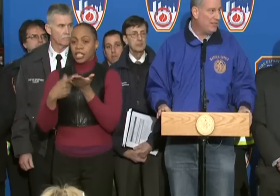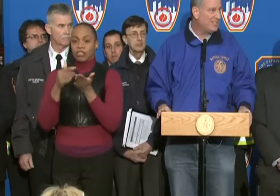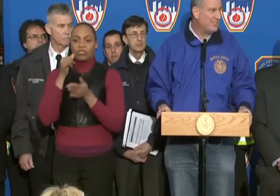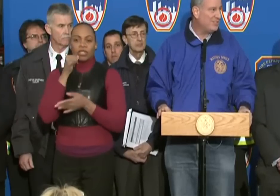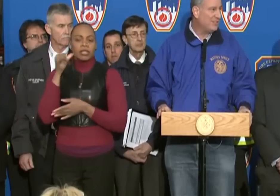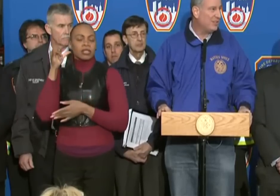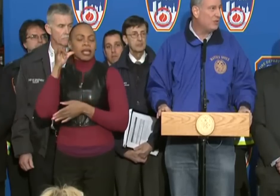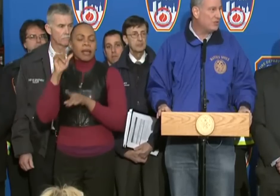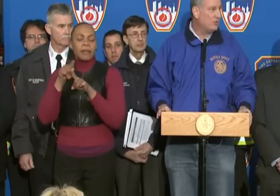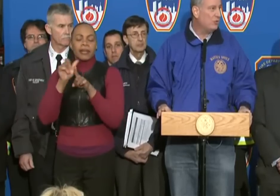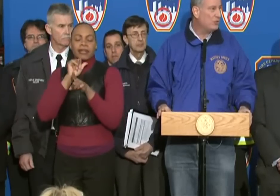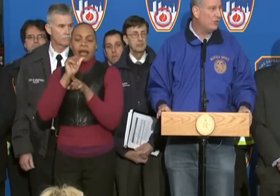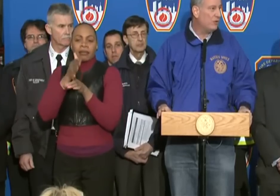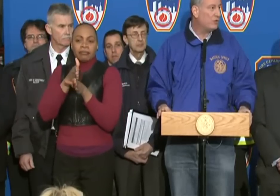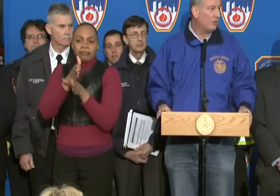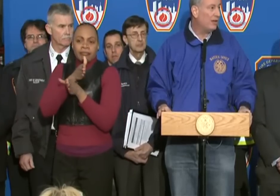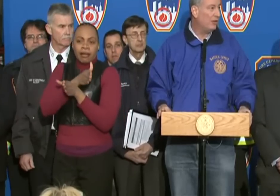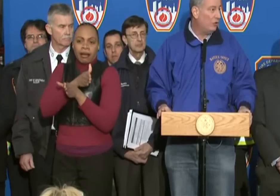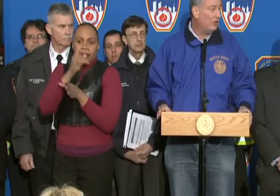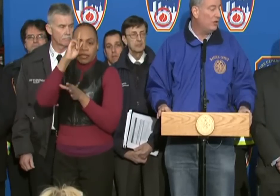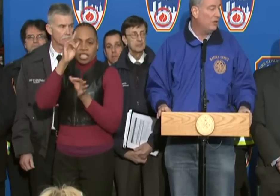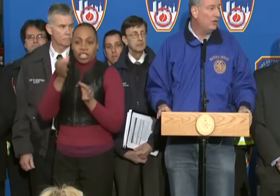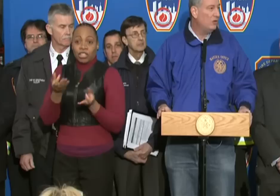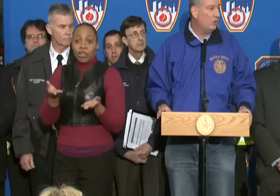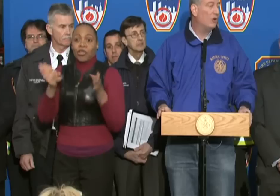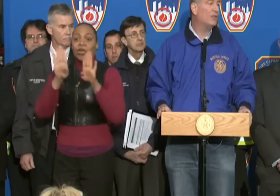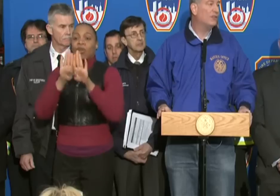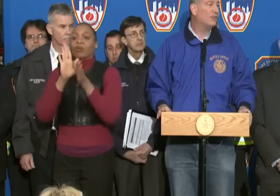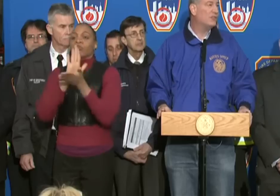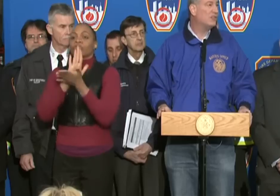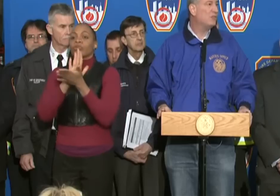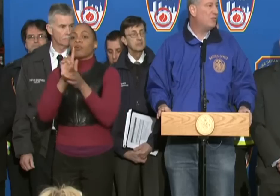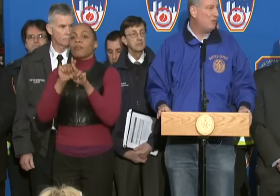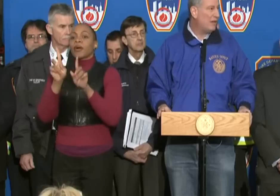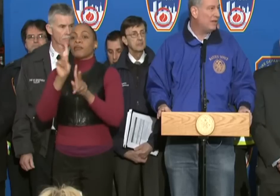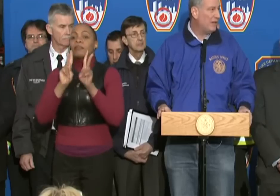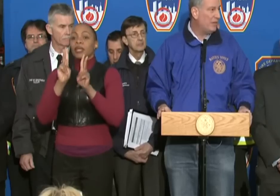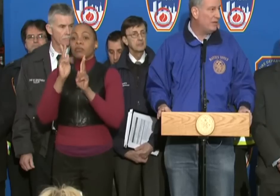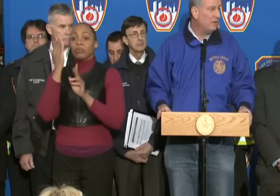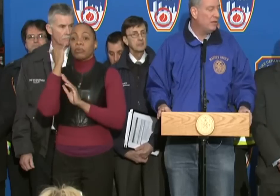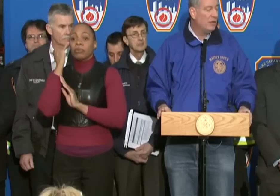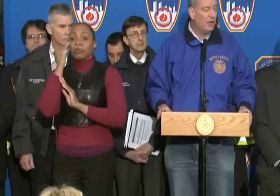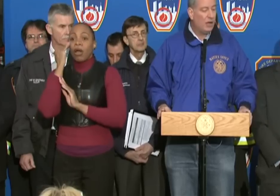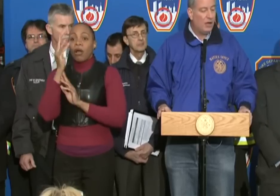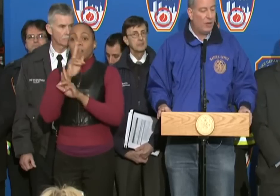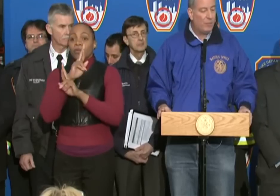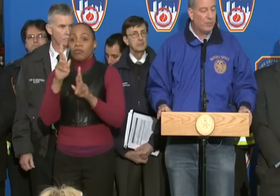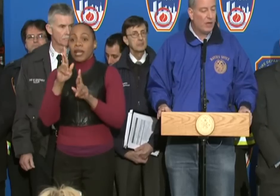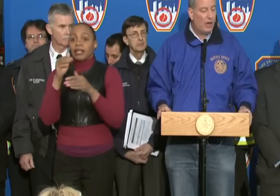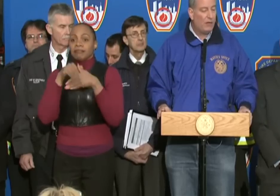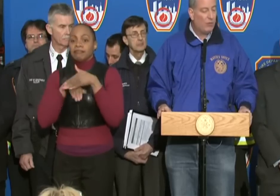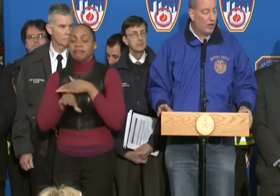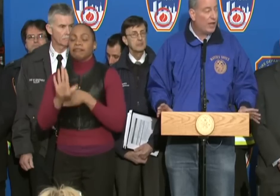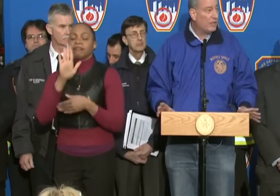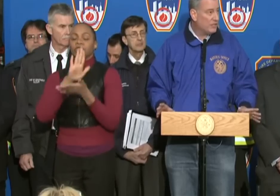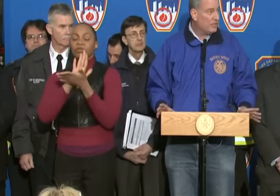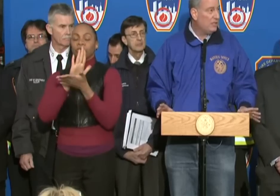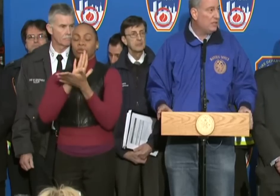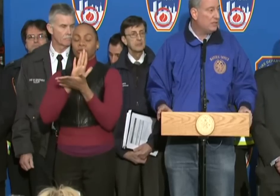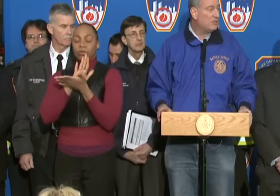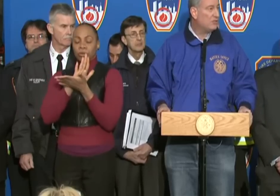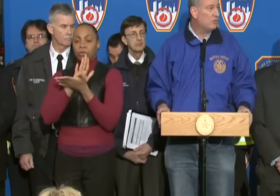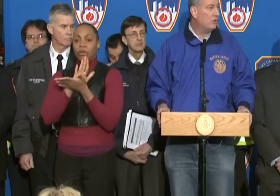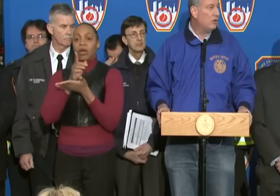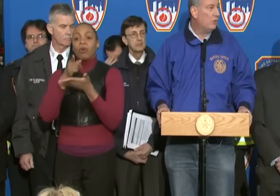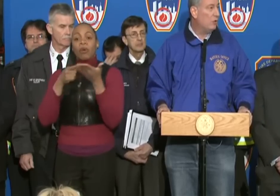been a pre-decision to close school, so folks were on alert who work in the school system to be ready to come in. From what I could